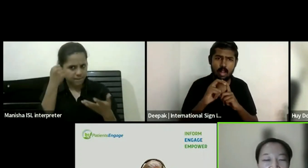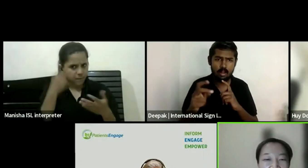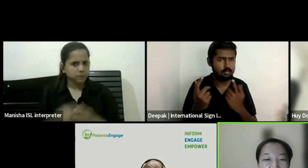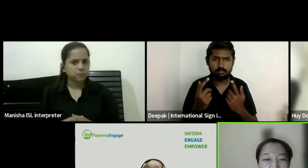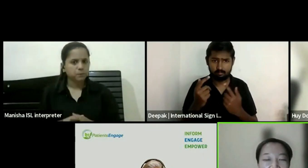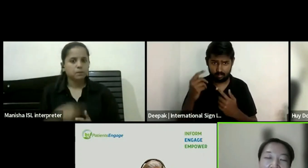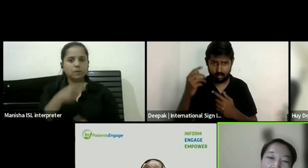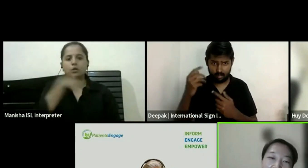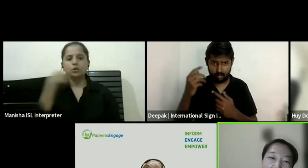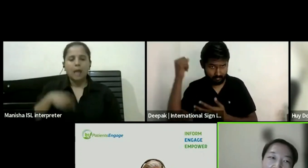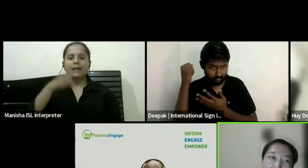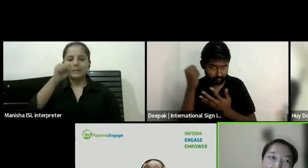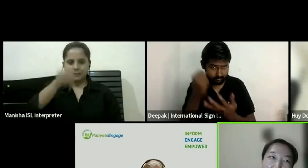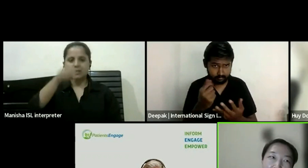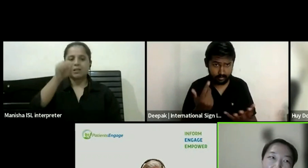Yeah, exactly.